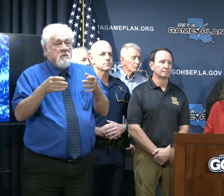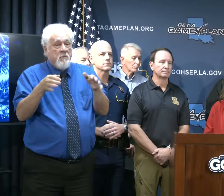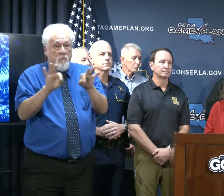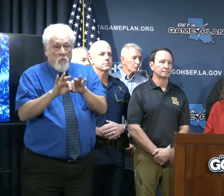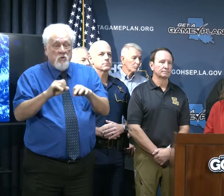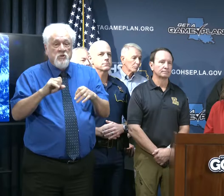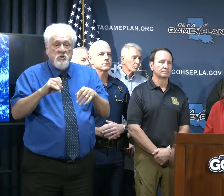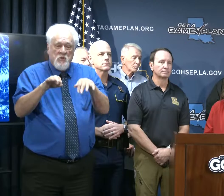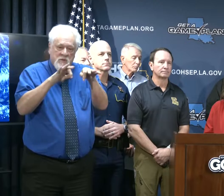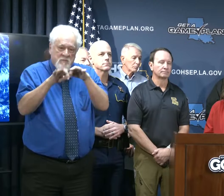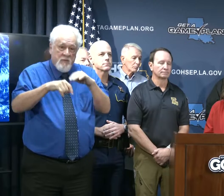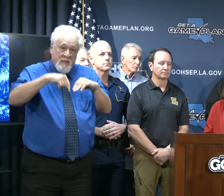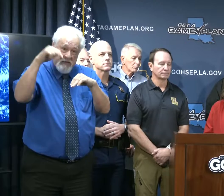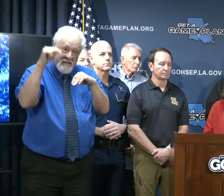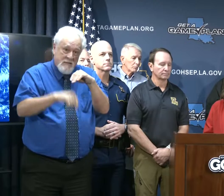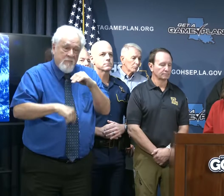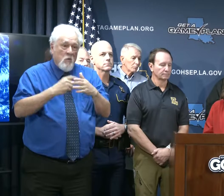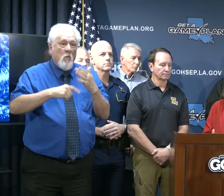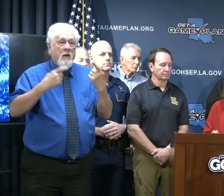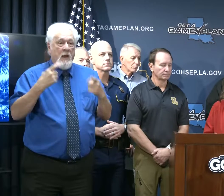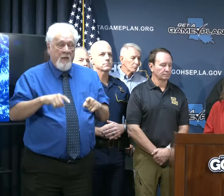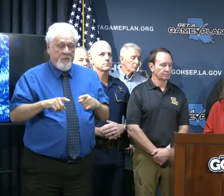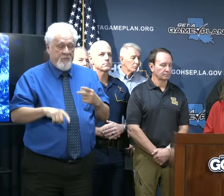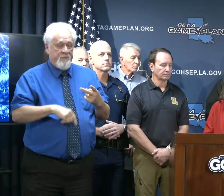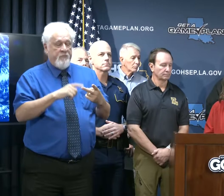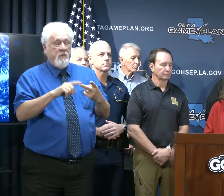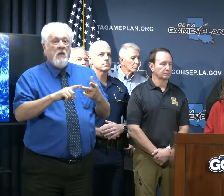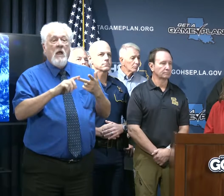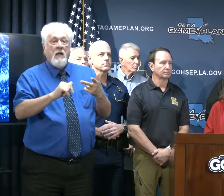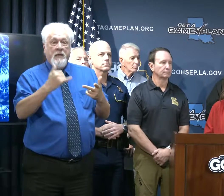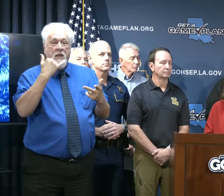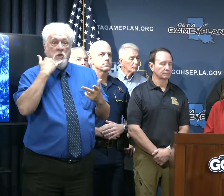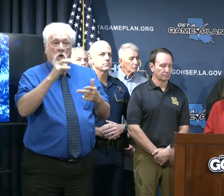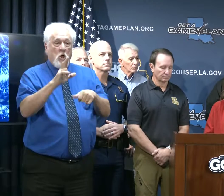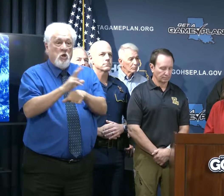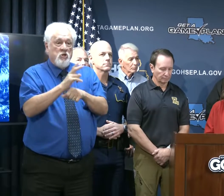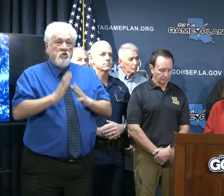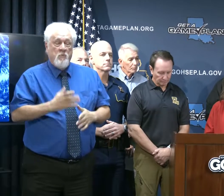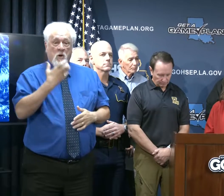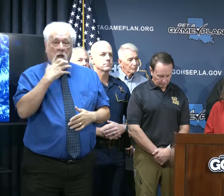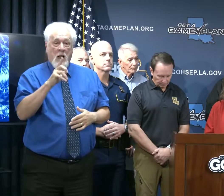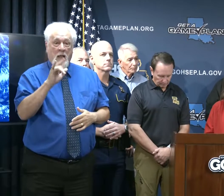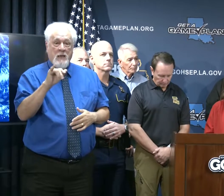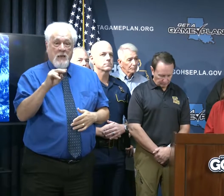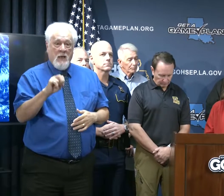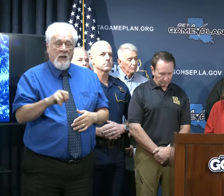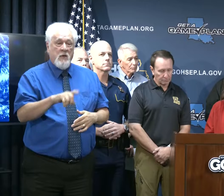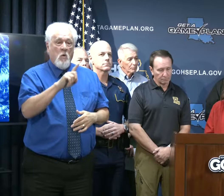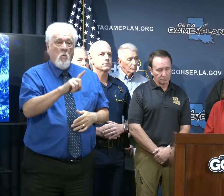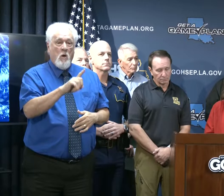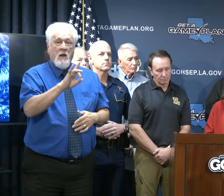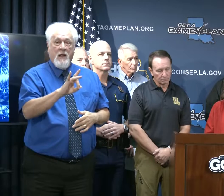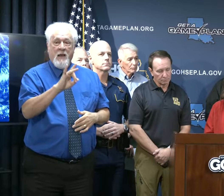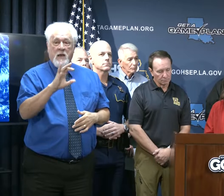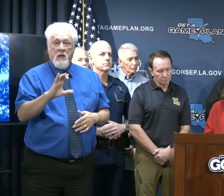detail as you can when you file that complaint. You can call the consumer hotline, which is, that number is